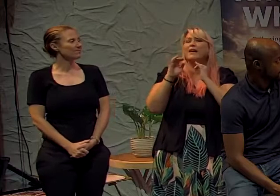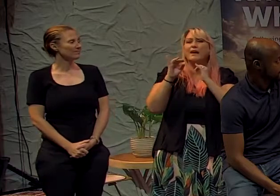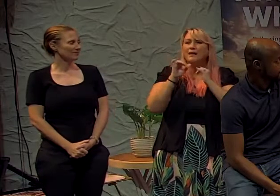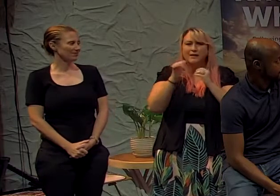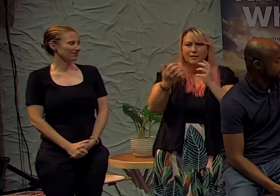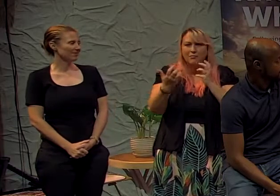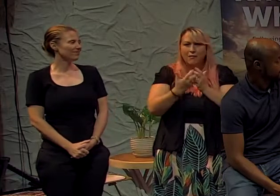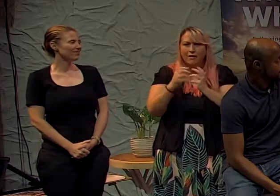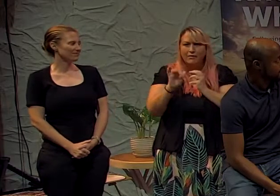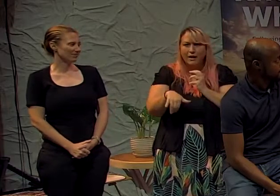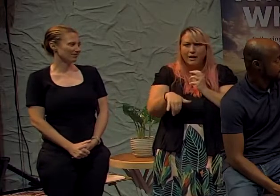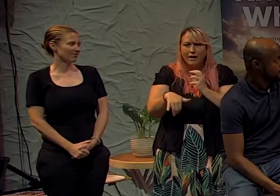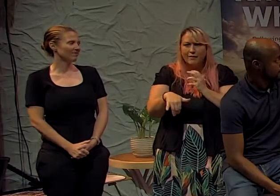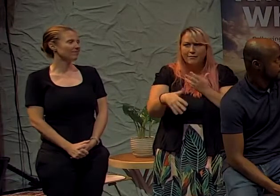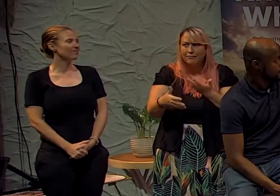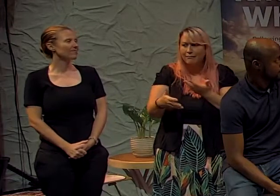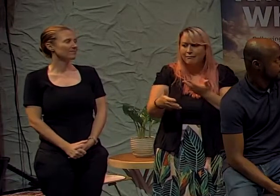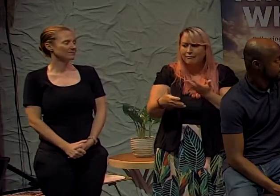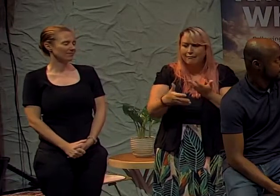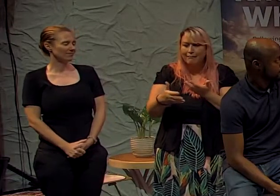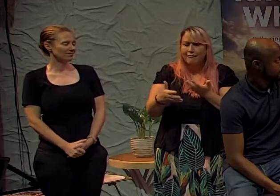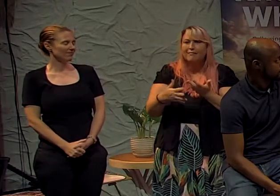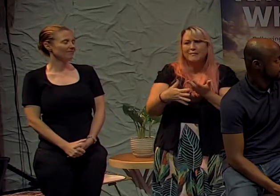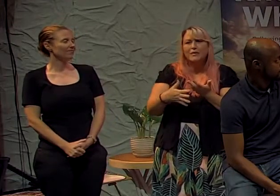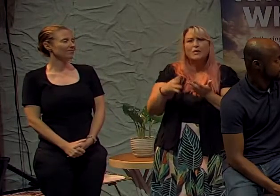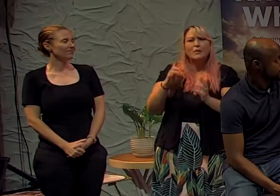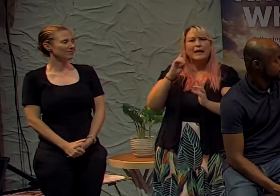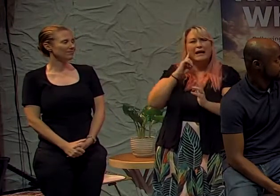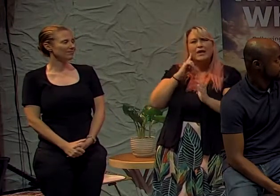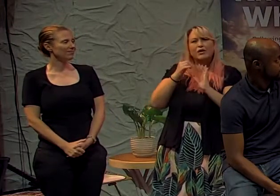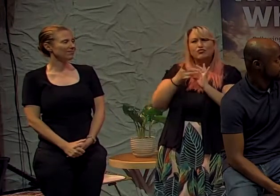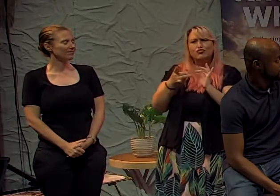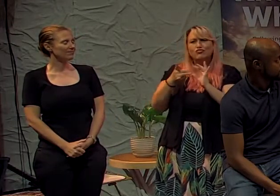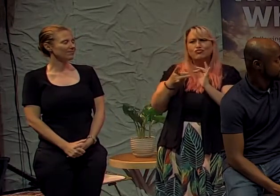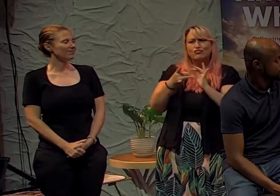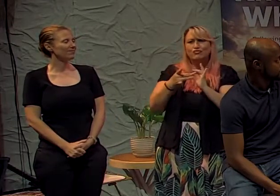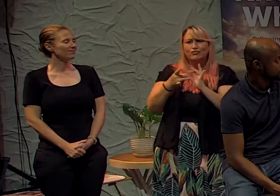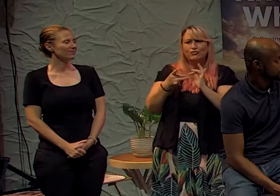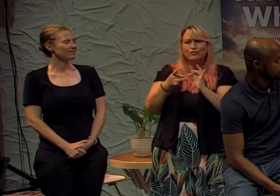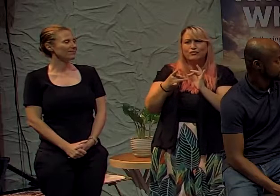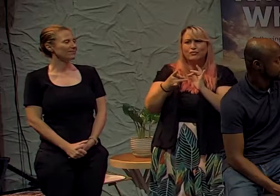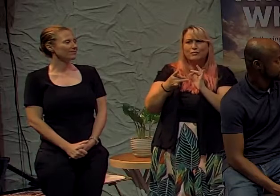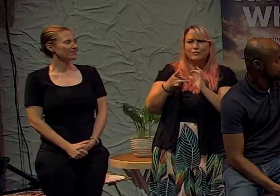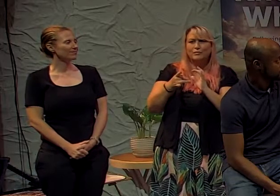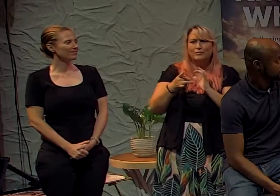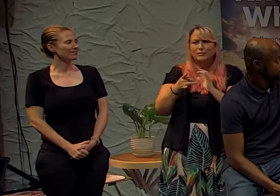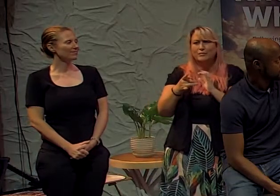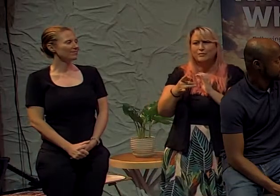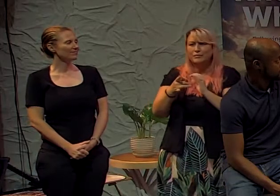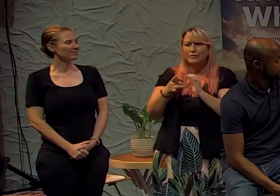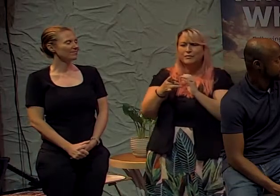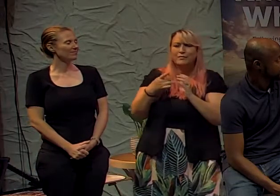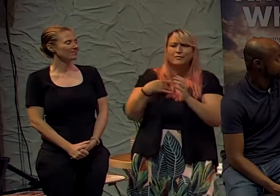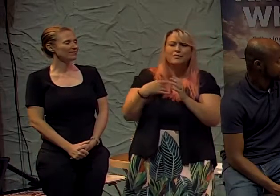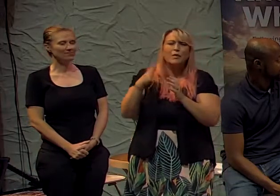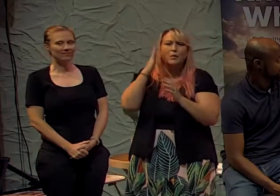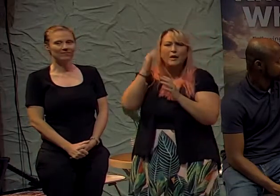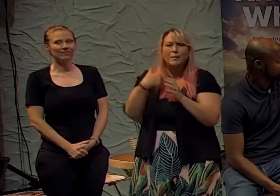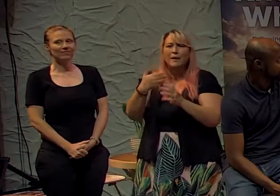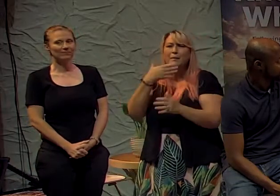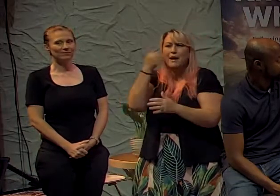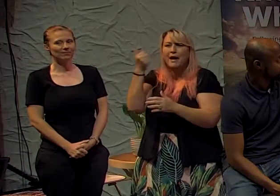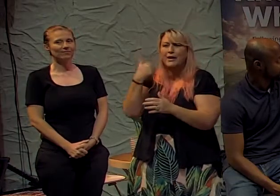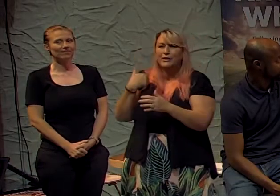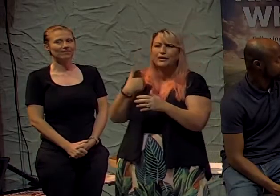that. And being like, you hear all the storybook things about marriage, and then you come to the kingdom, you're like, it's gonna be even better because